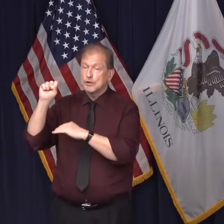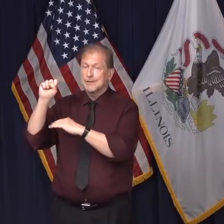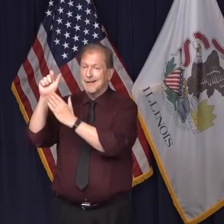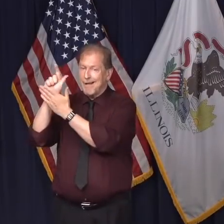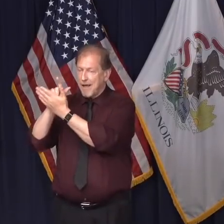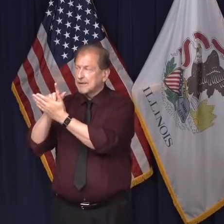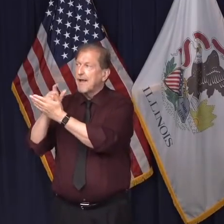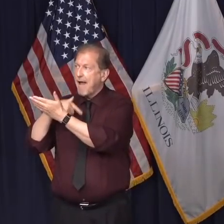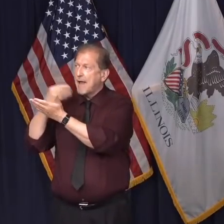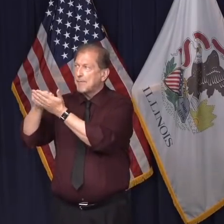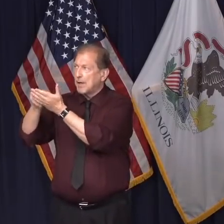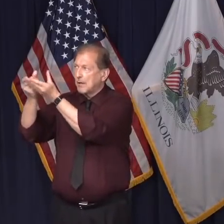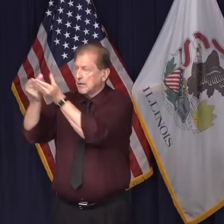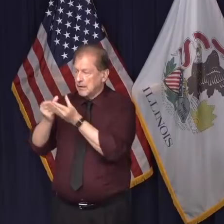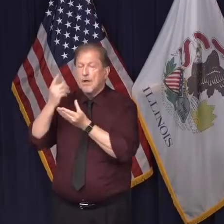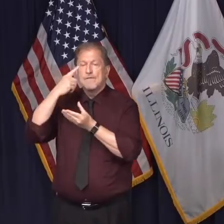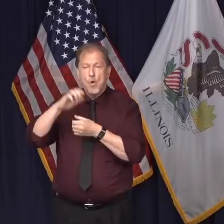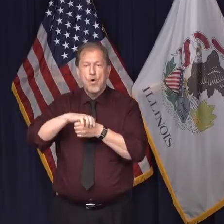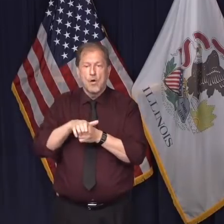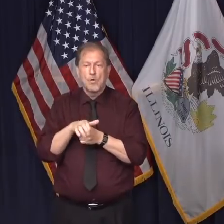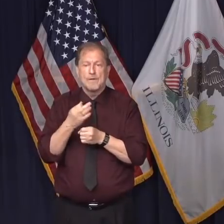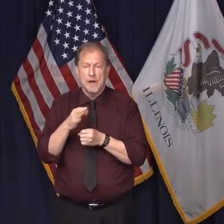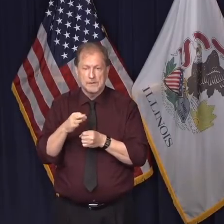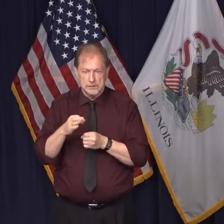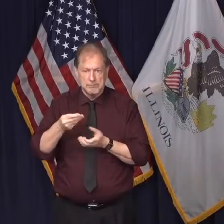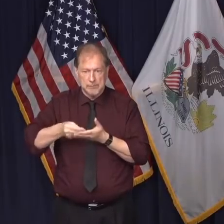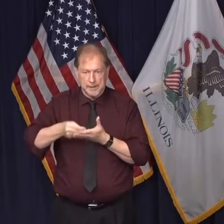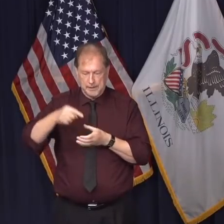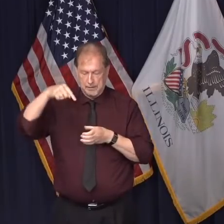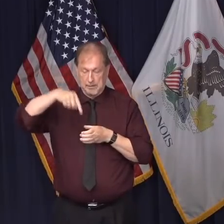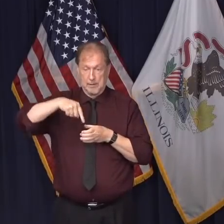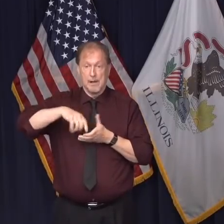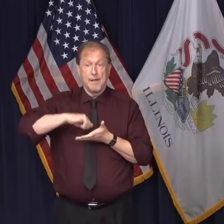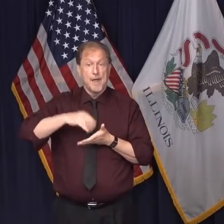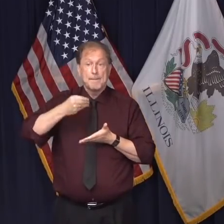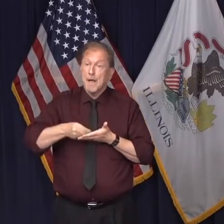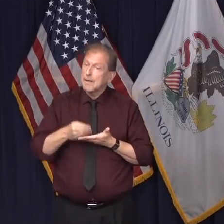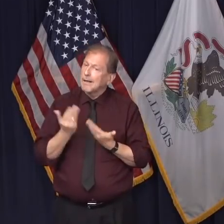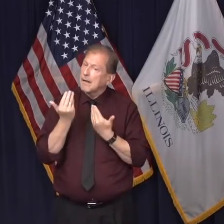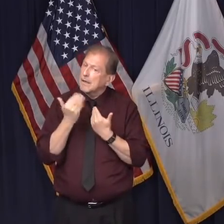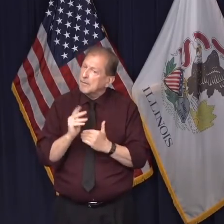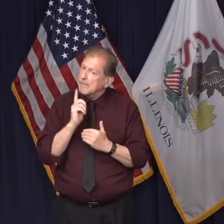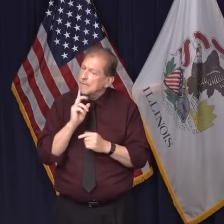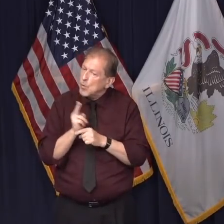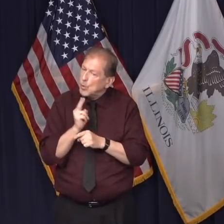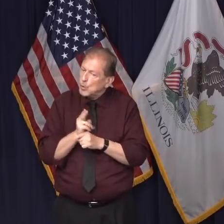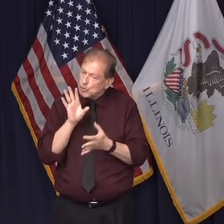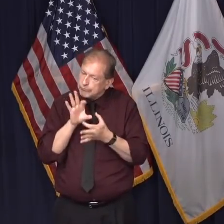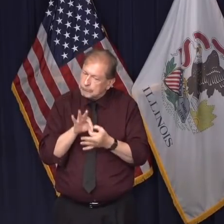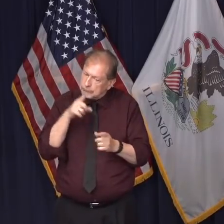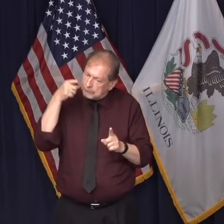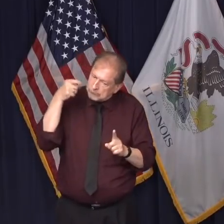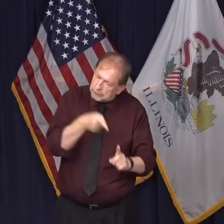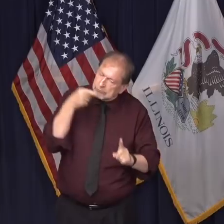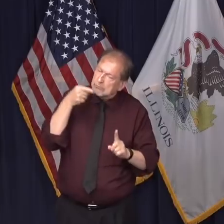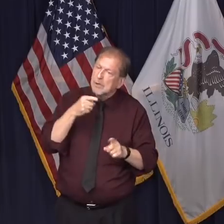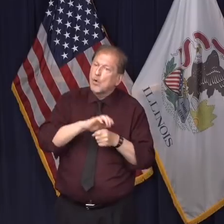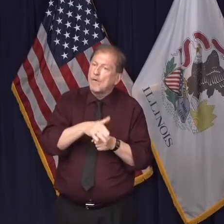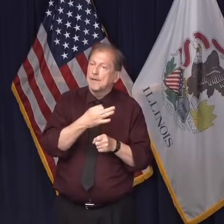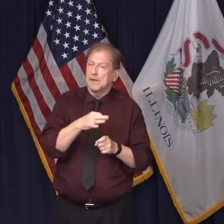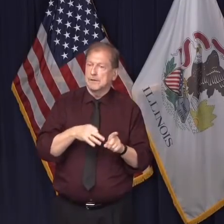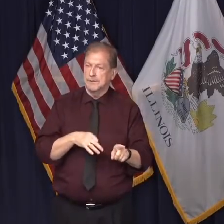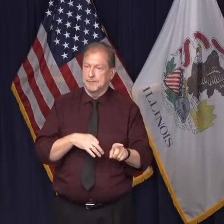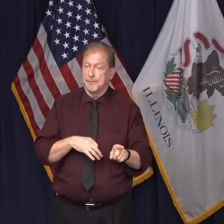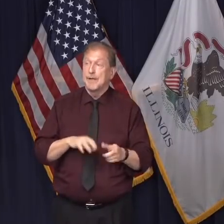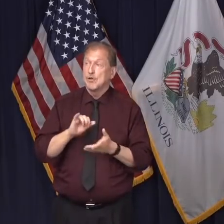were COVID relief dollars that can only be used for expenditures related to COVID-19.